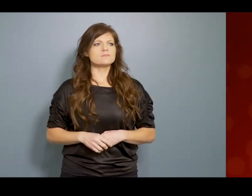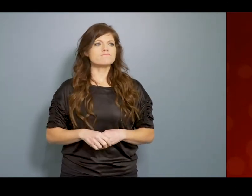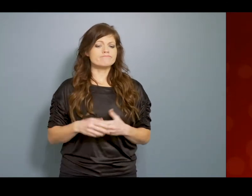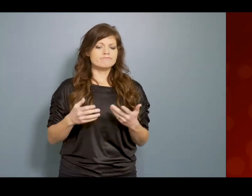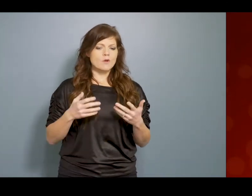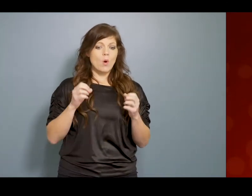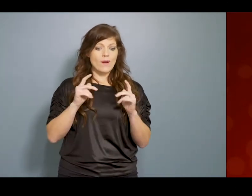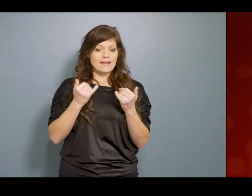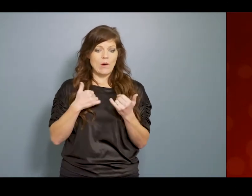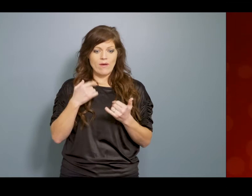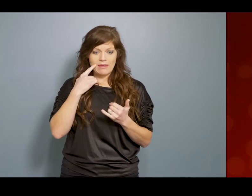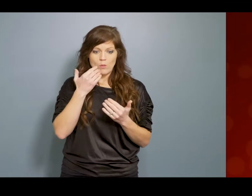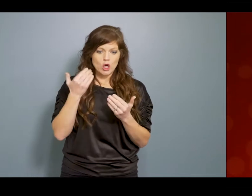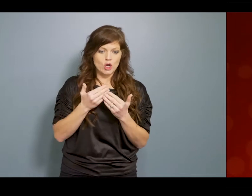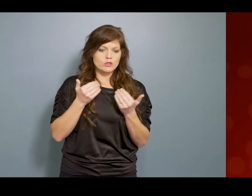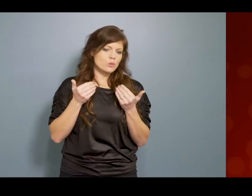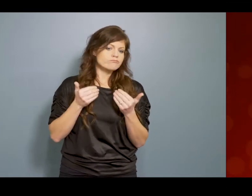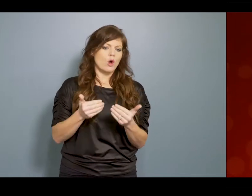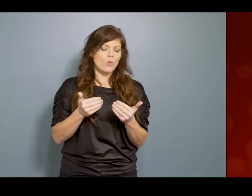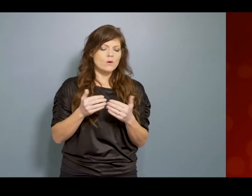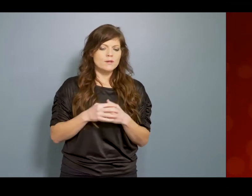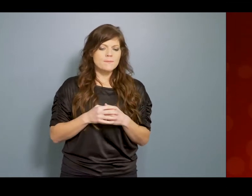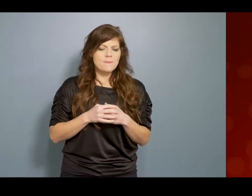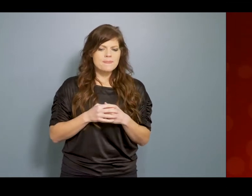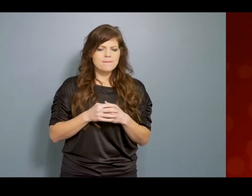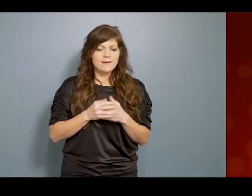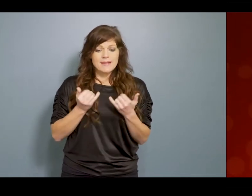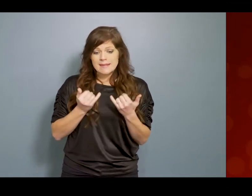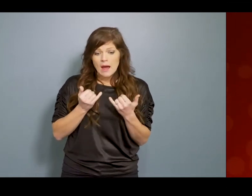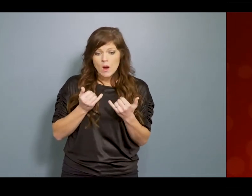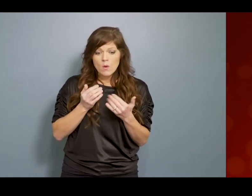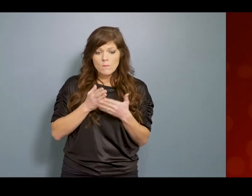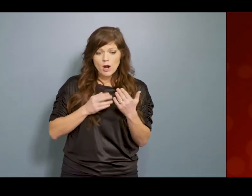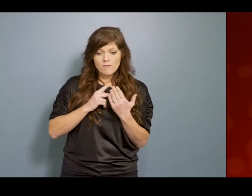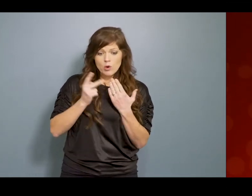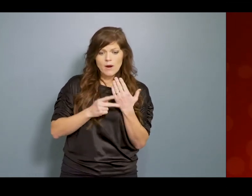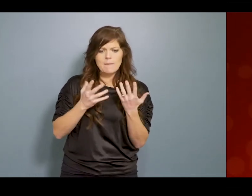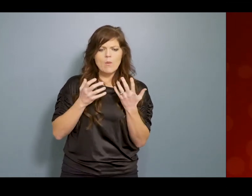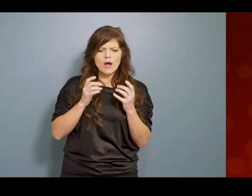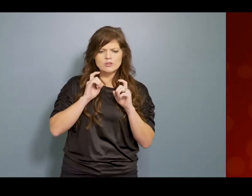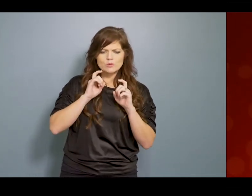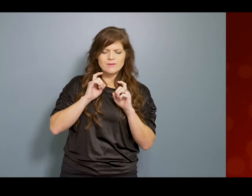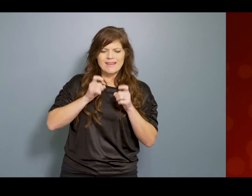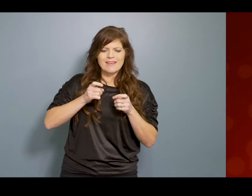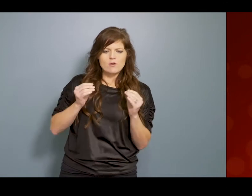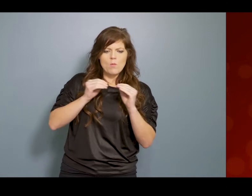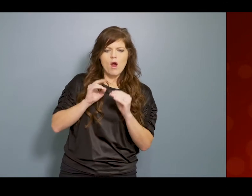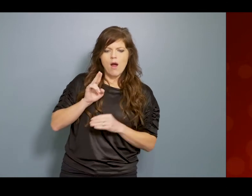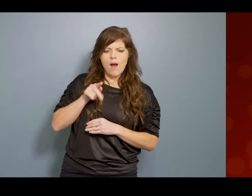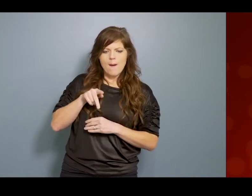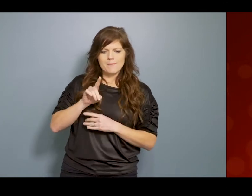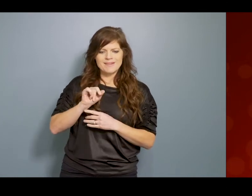we're good to go. We want to move into a portion of the program here where we update you on some of